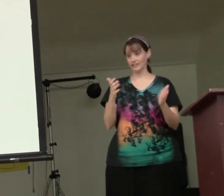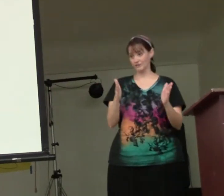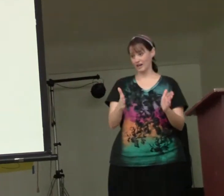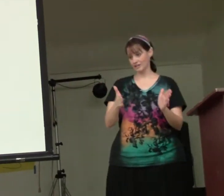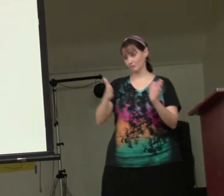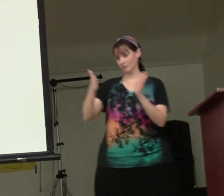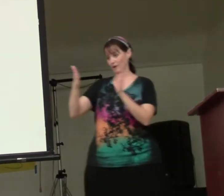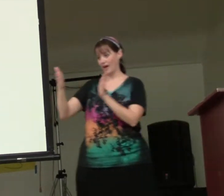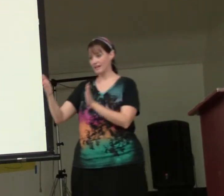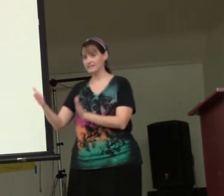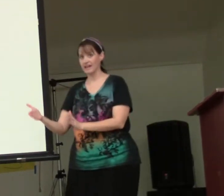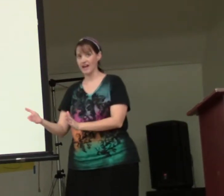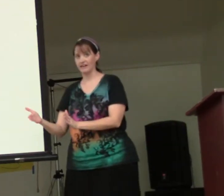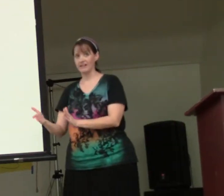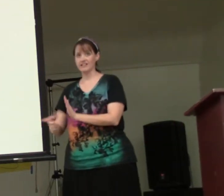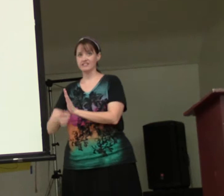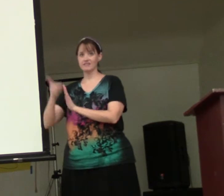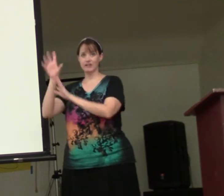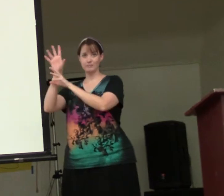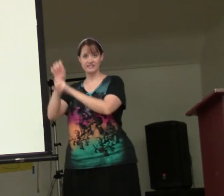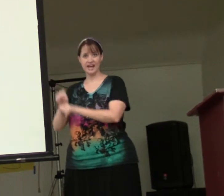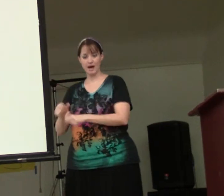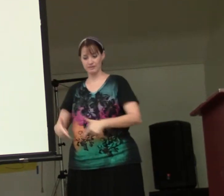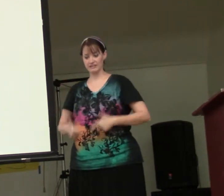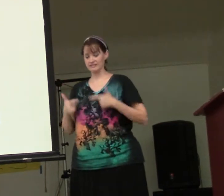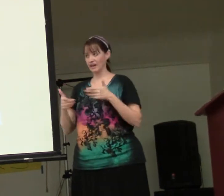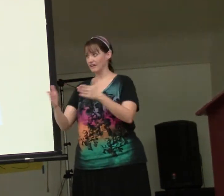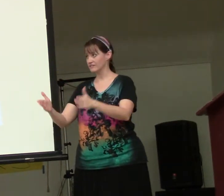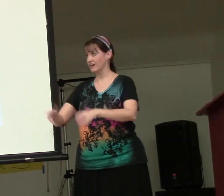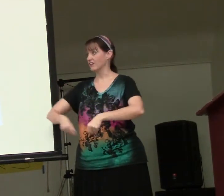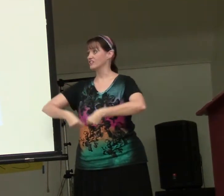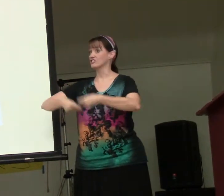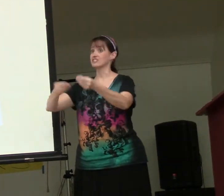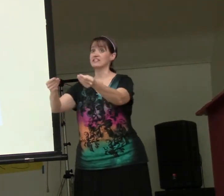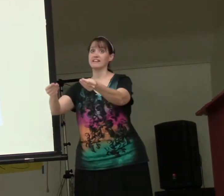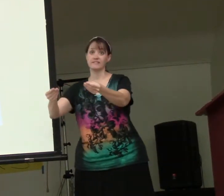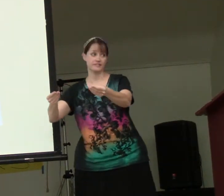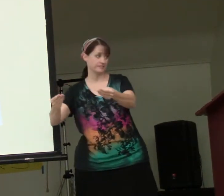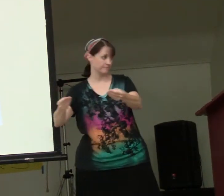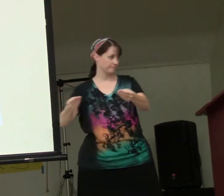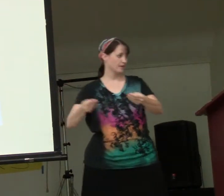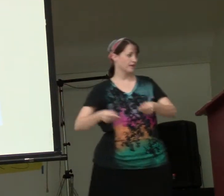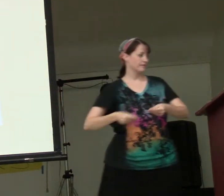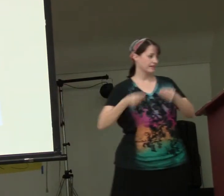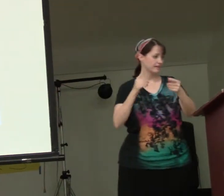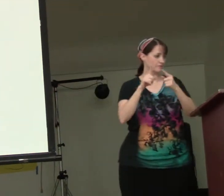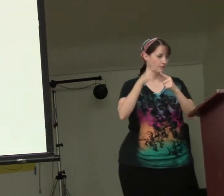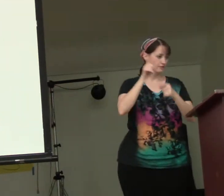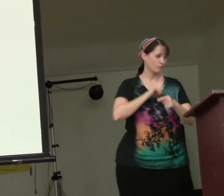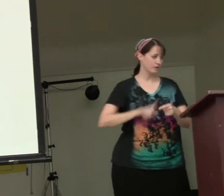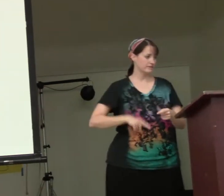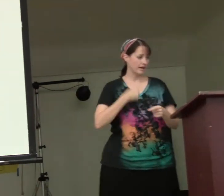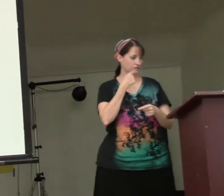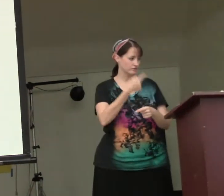do that is move past that to develop this habit, this lifestyle that just gives. It gives when the Lord tells us